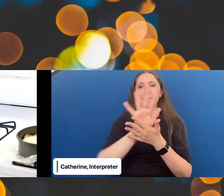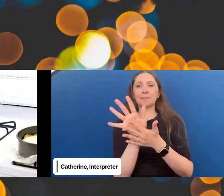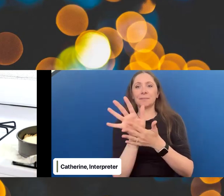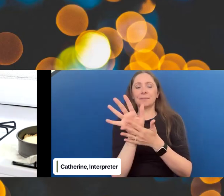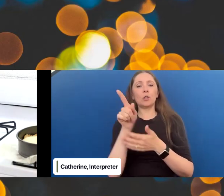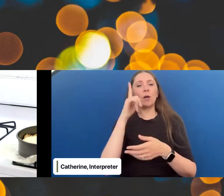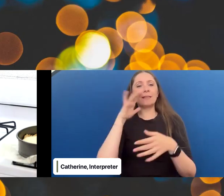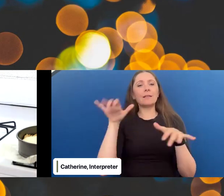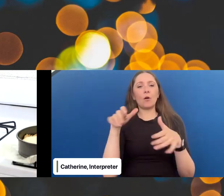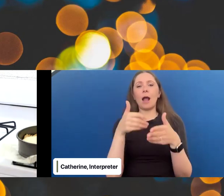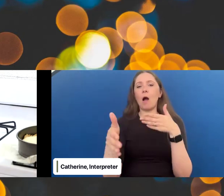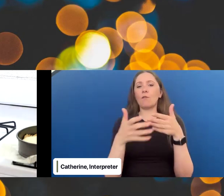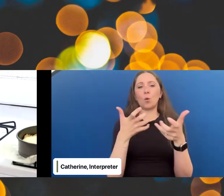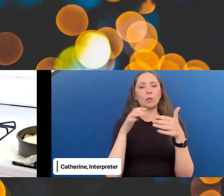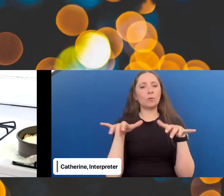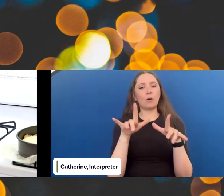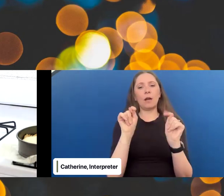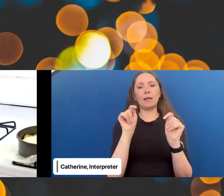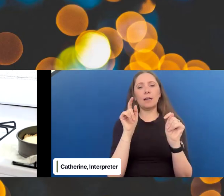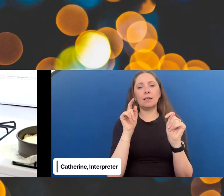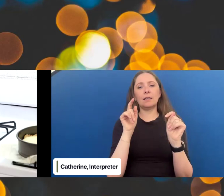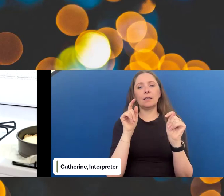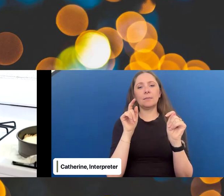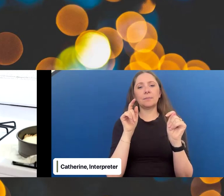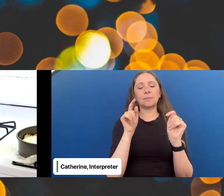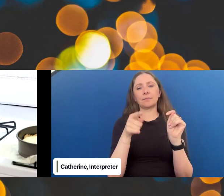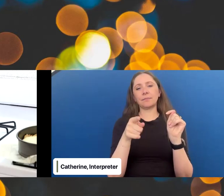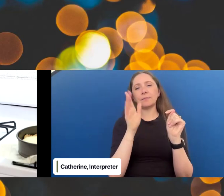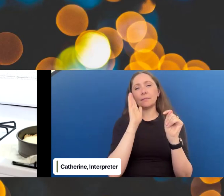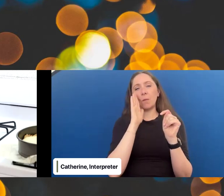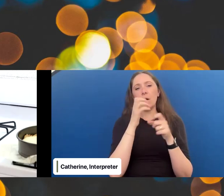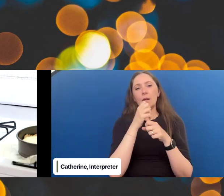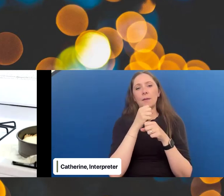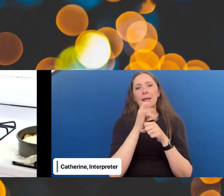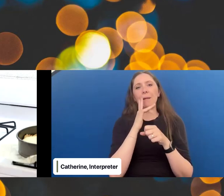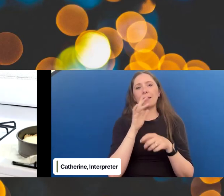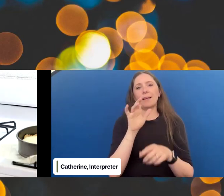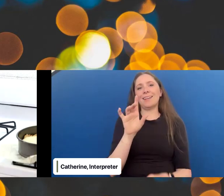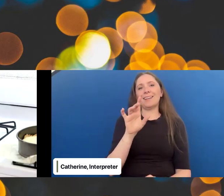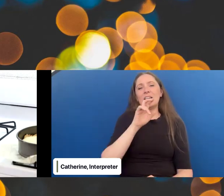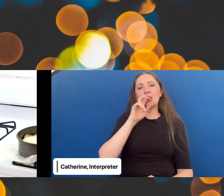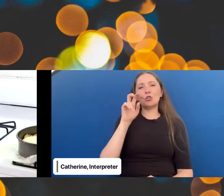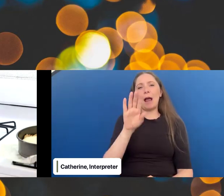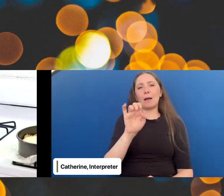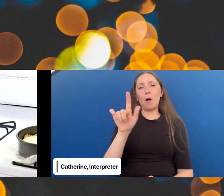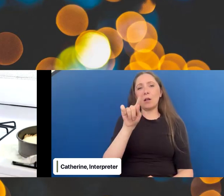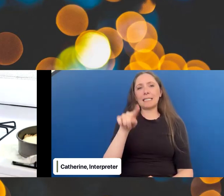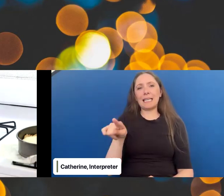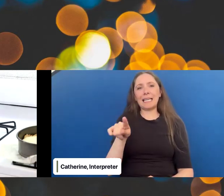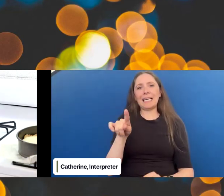will. Just going to do a kind of Dragon Ball Z, Star Trek-y